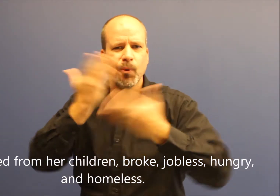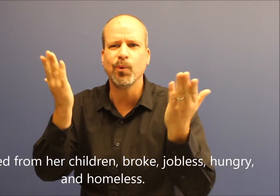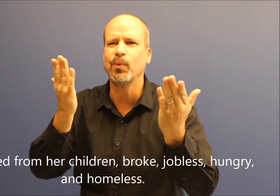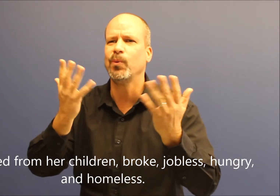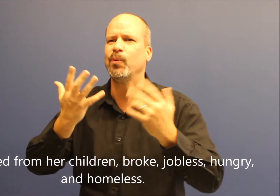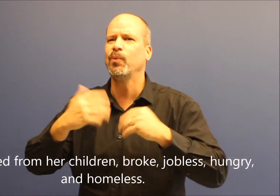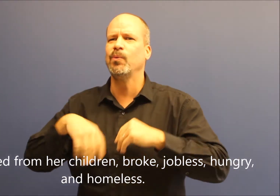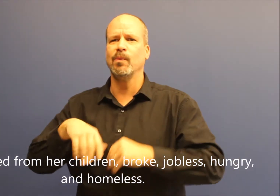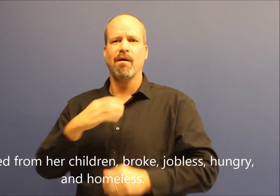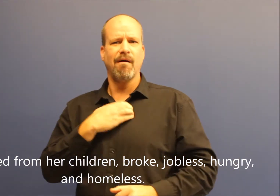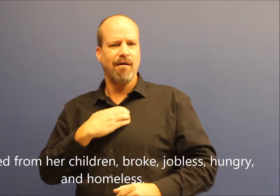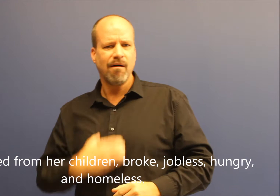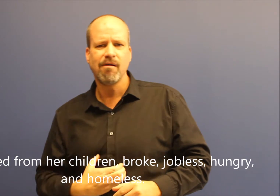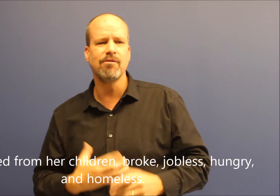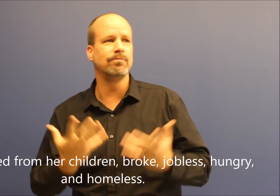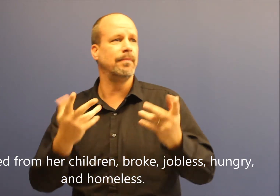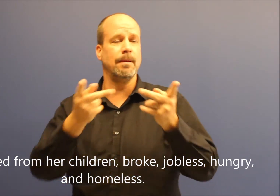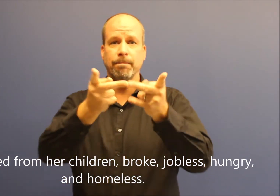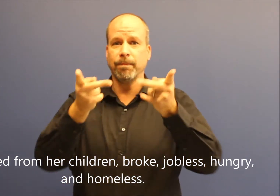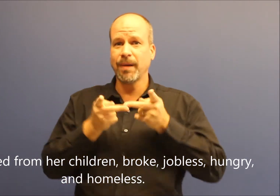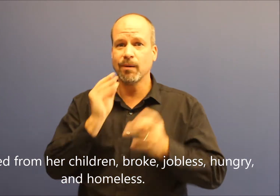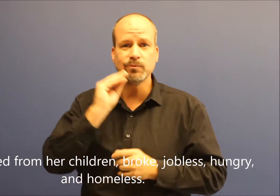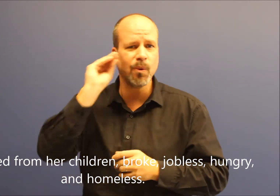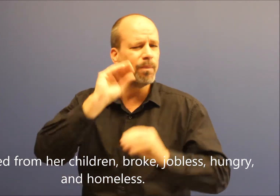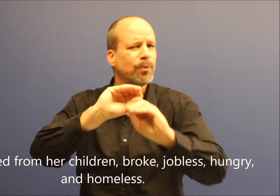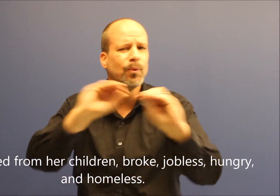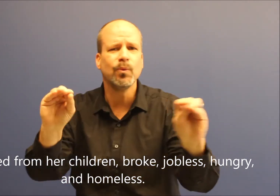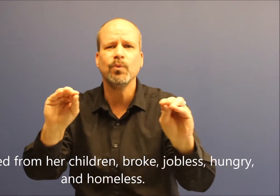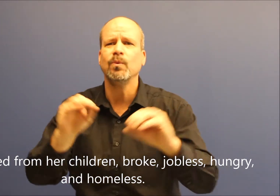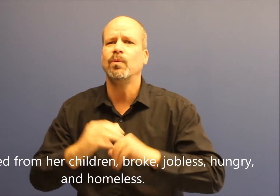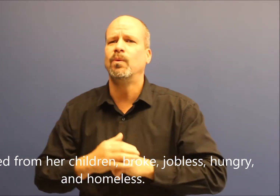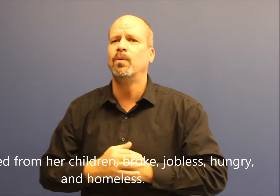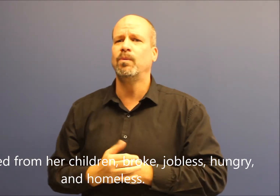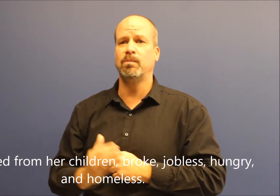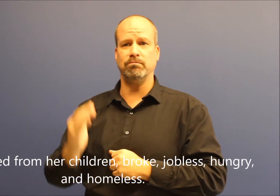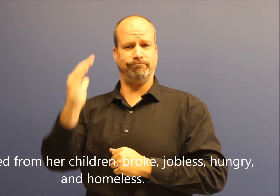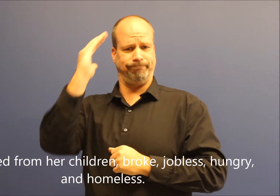broke, jobless, hungry, and homeless.